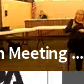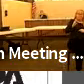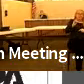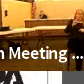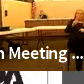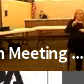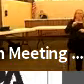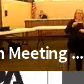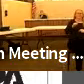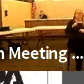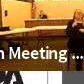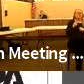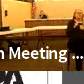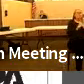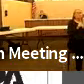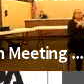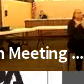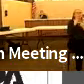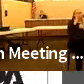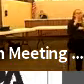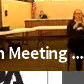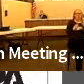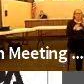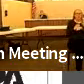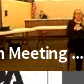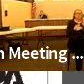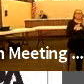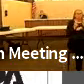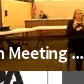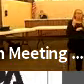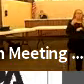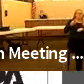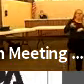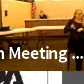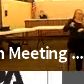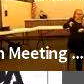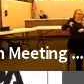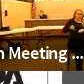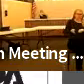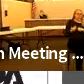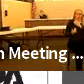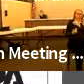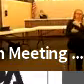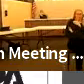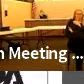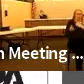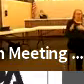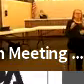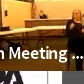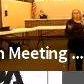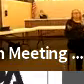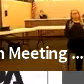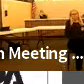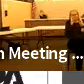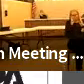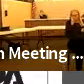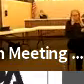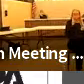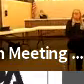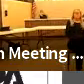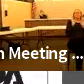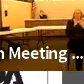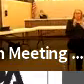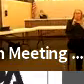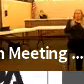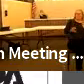dangerous situation now. So we will be improving that. So again, it really comes down to the, the traffic impact fee that we'll